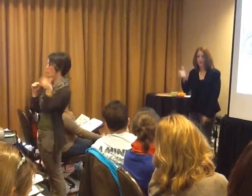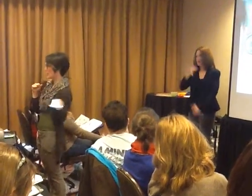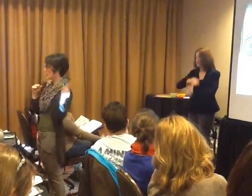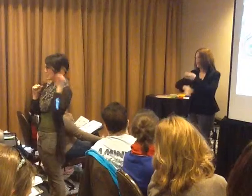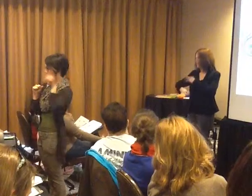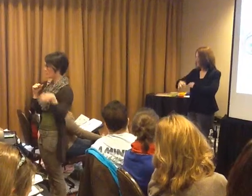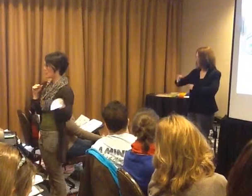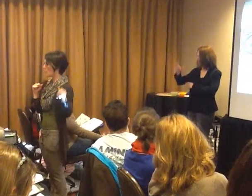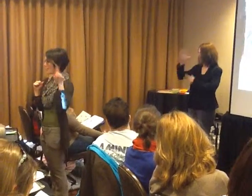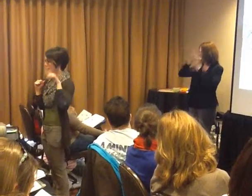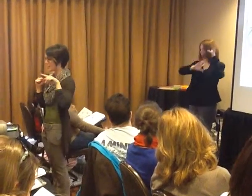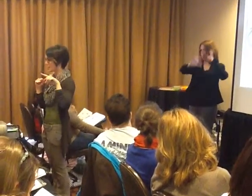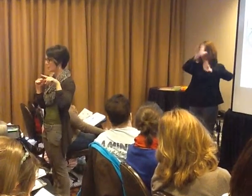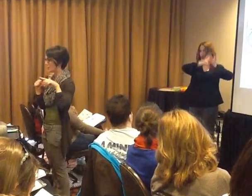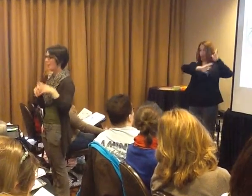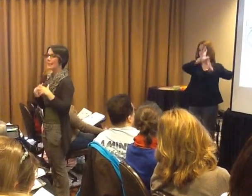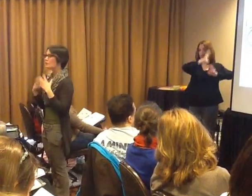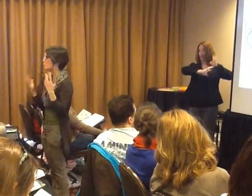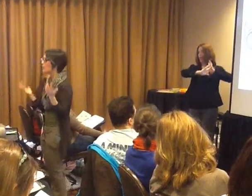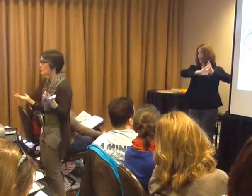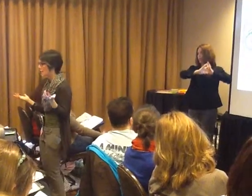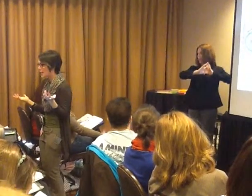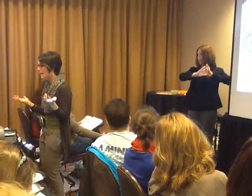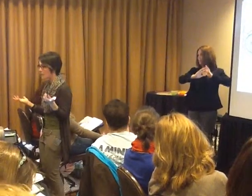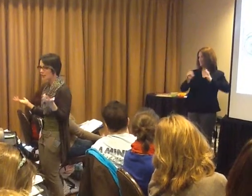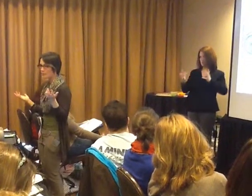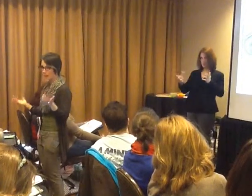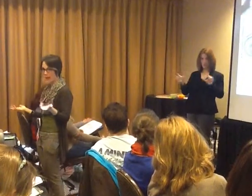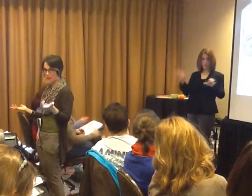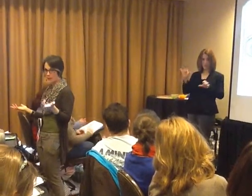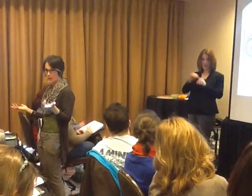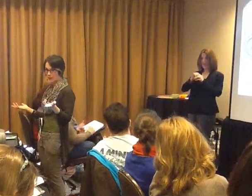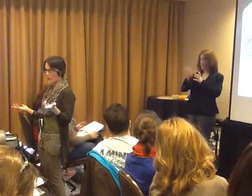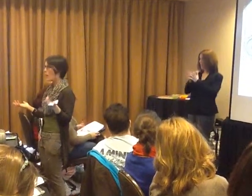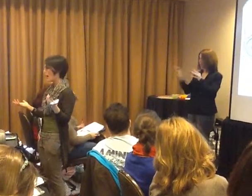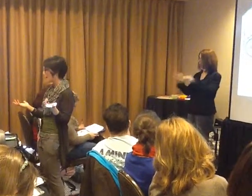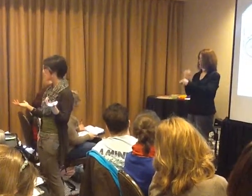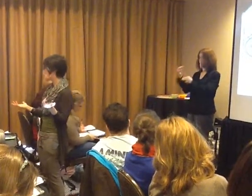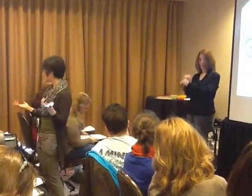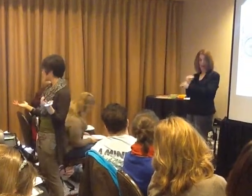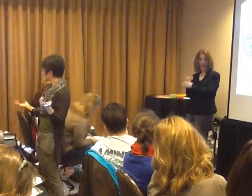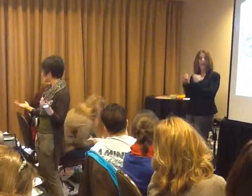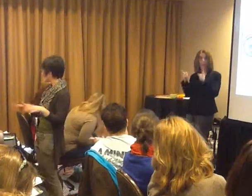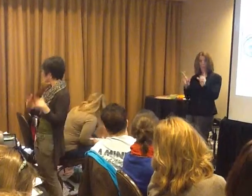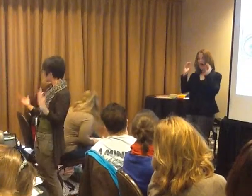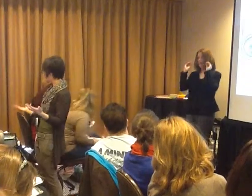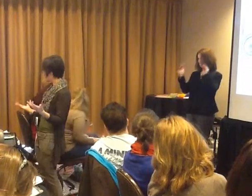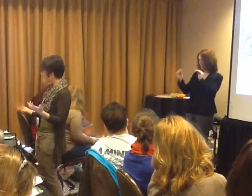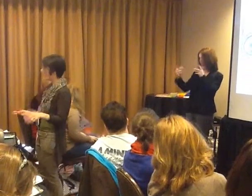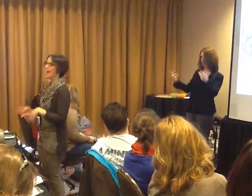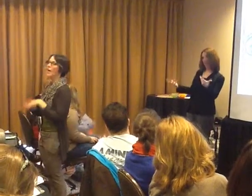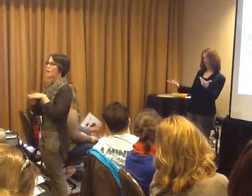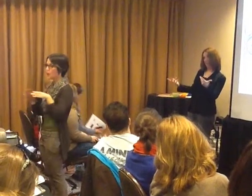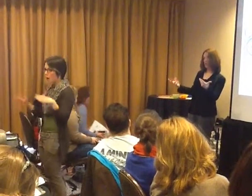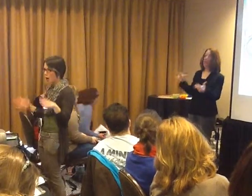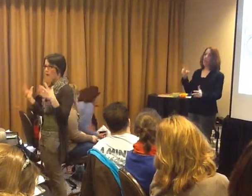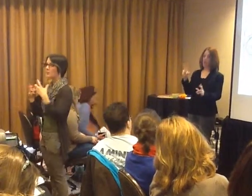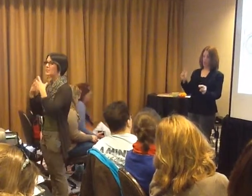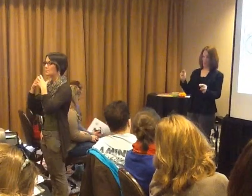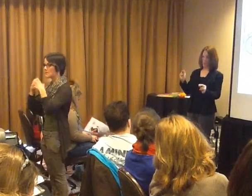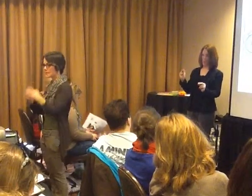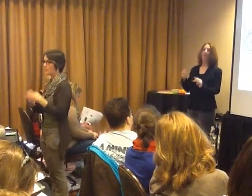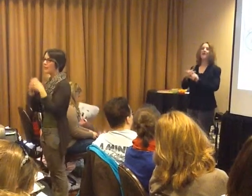of the craziness that was going on next to you. Now, do you want to do that in the middle of math while you're trying to teach them long division?